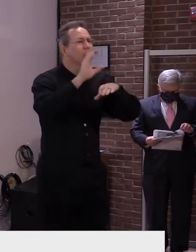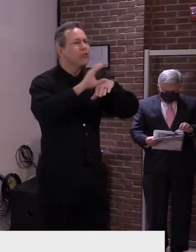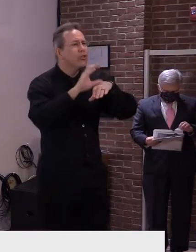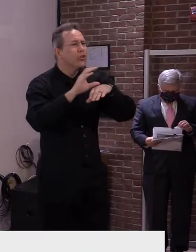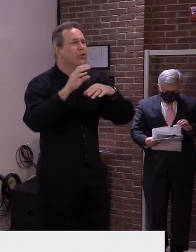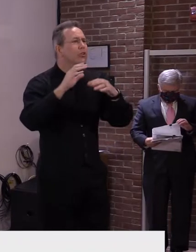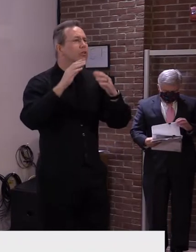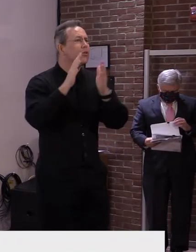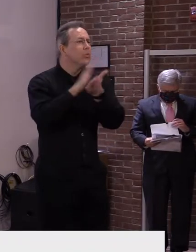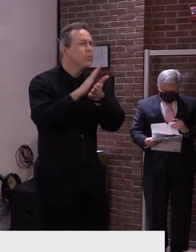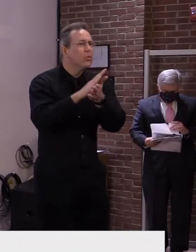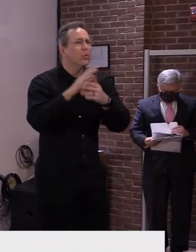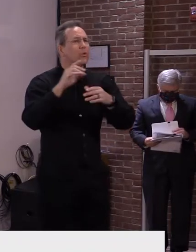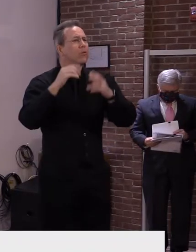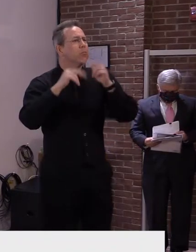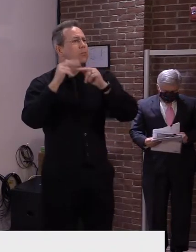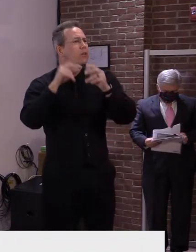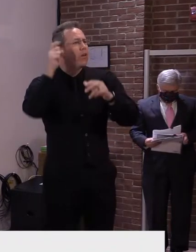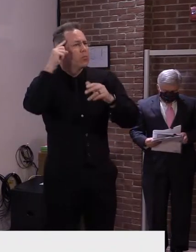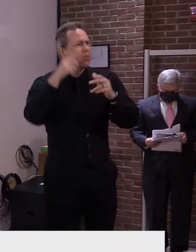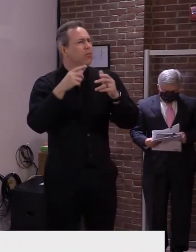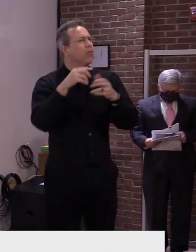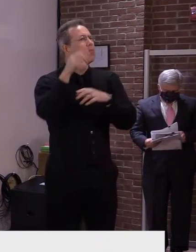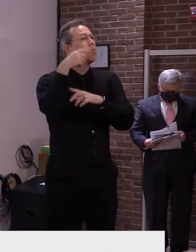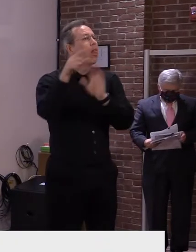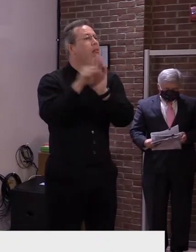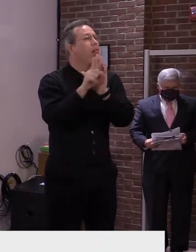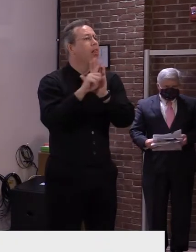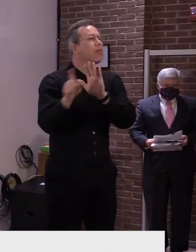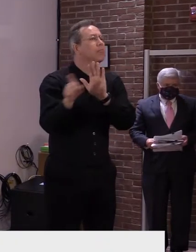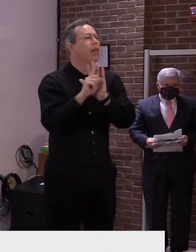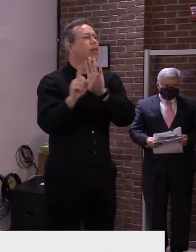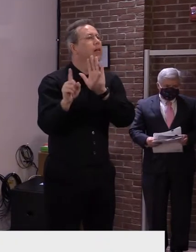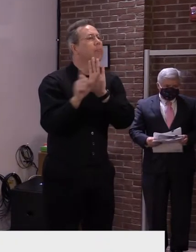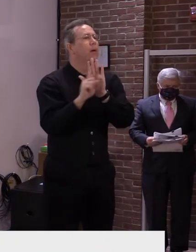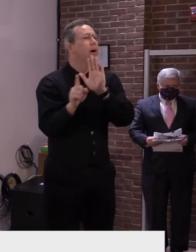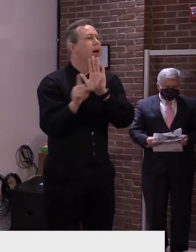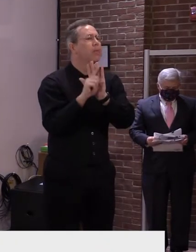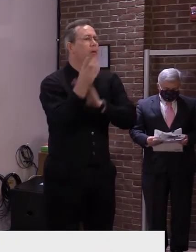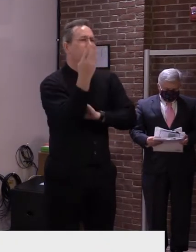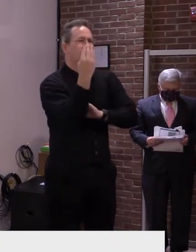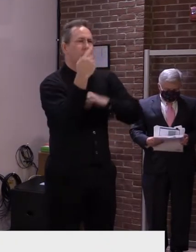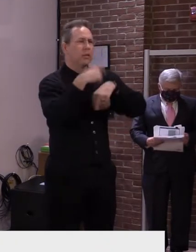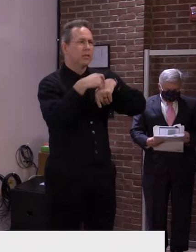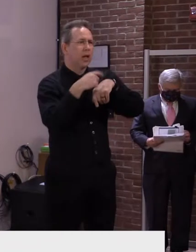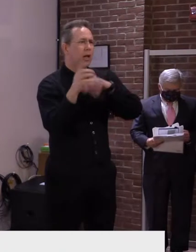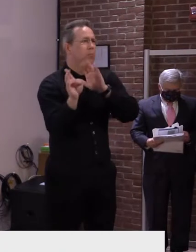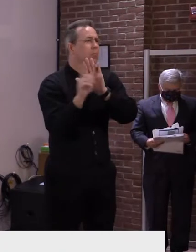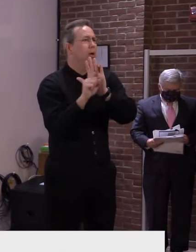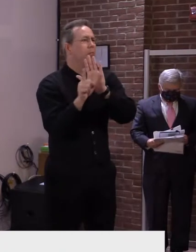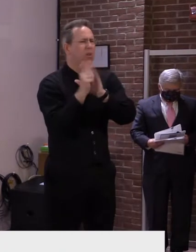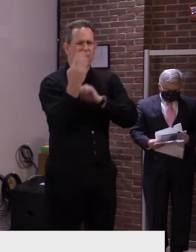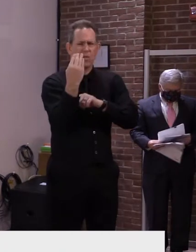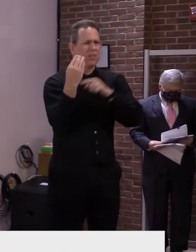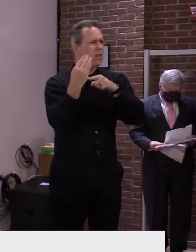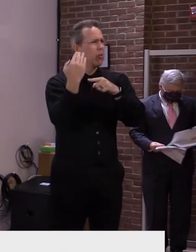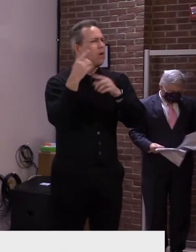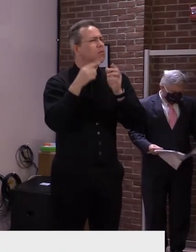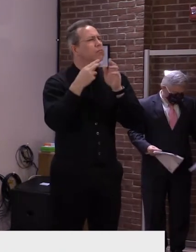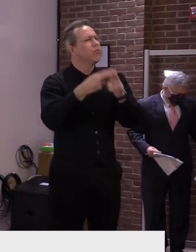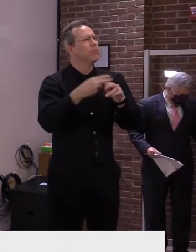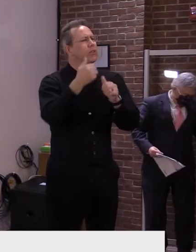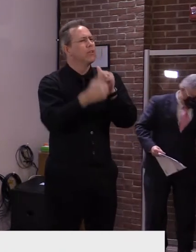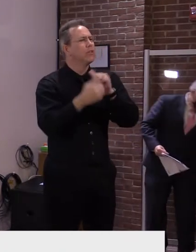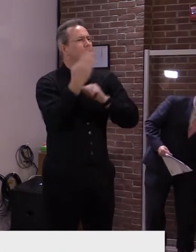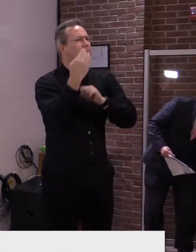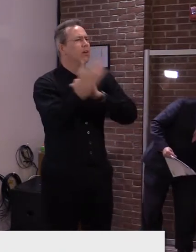14 times at 7 p.m. tonight to honor those we've lost and the loved ones they've left behind in all